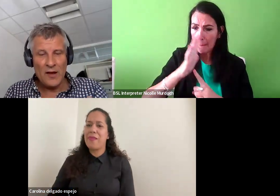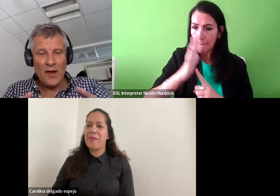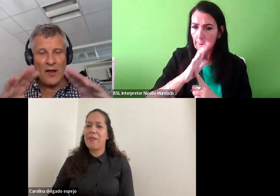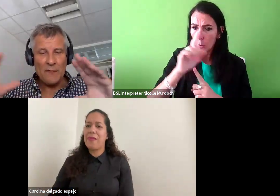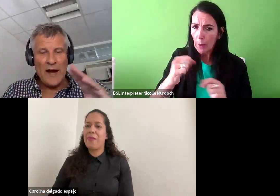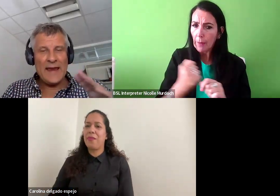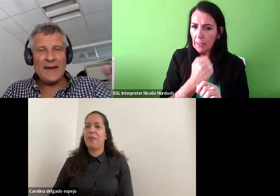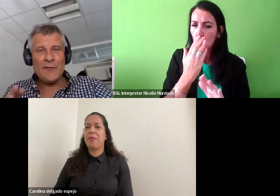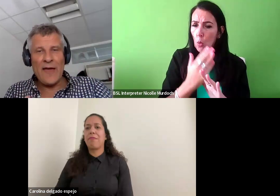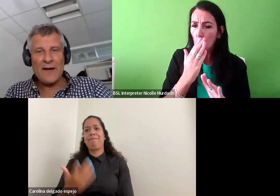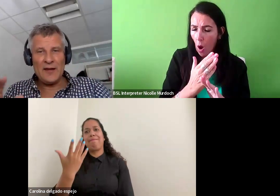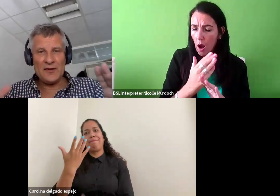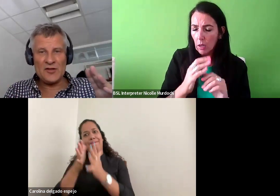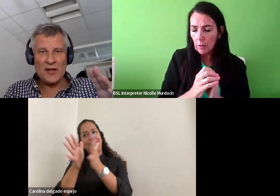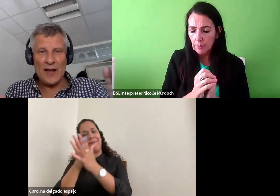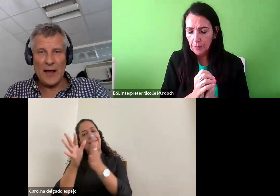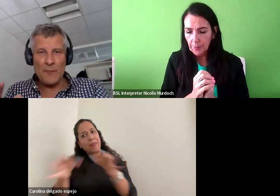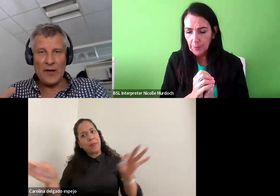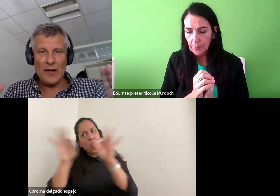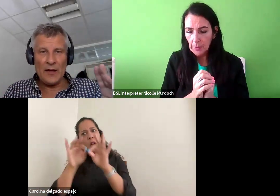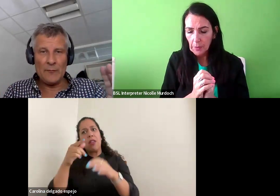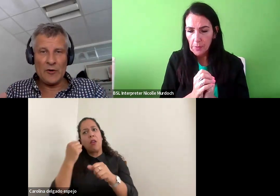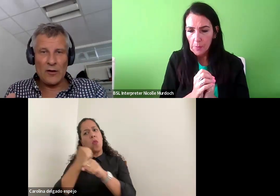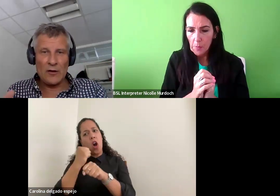of weighing the various